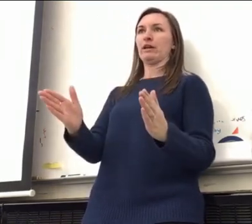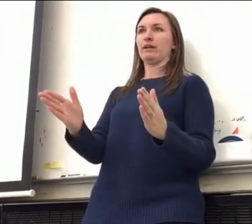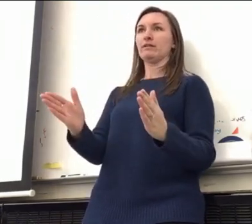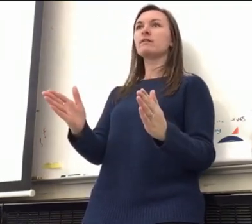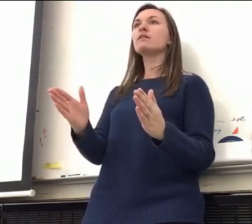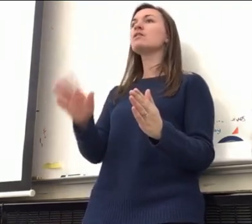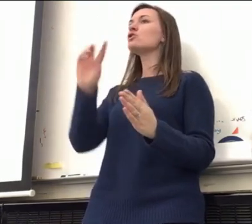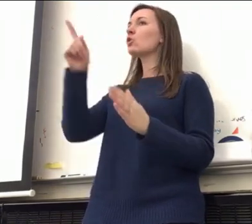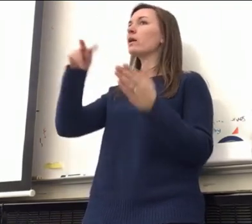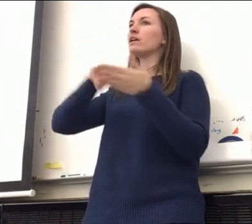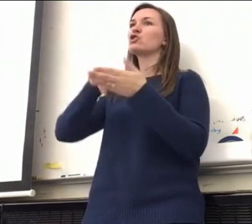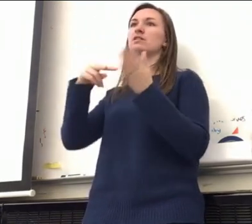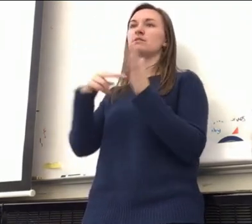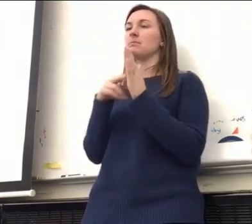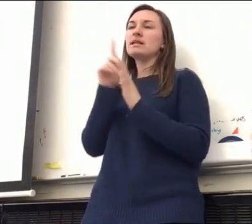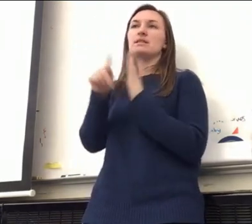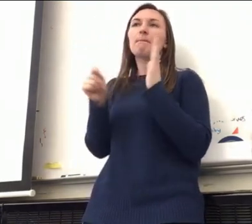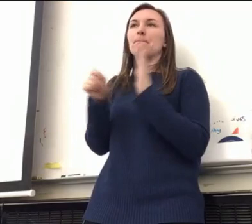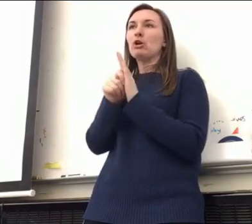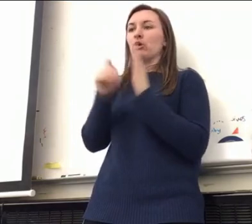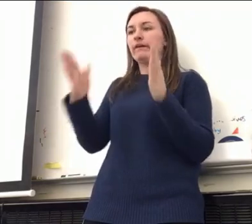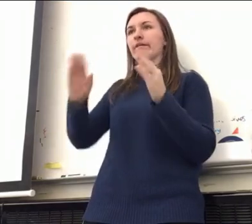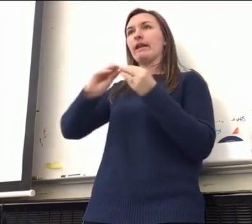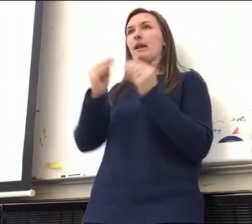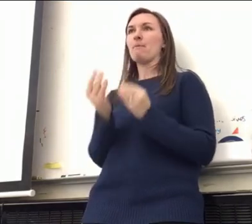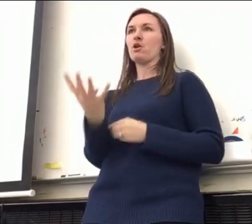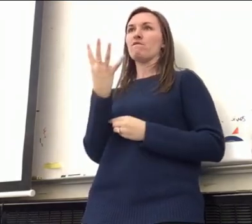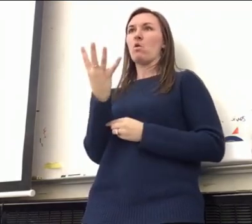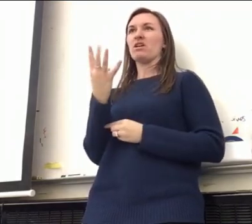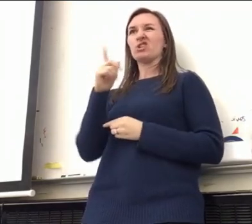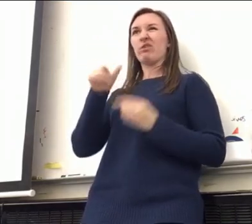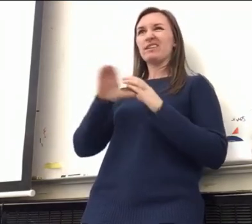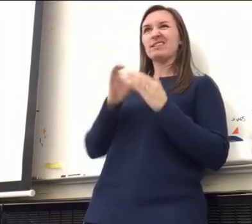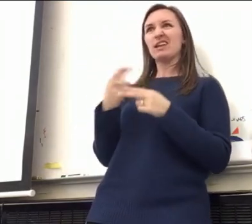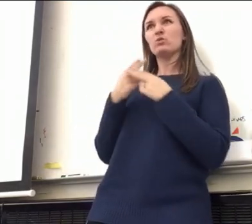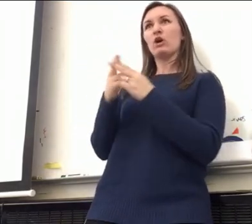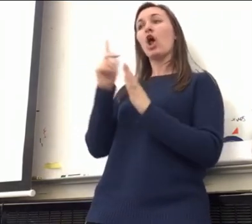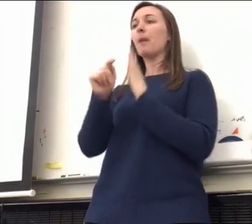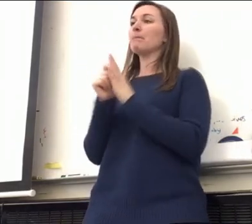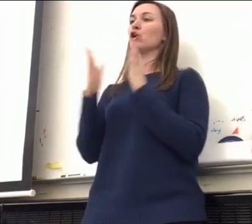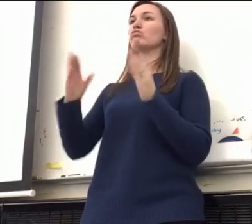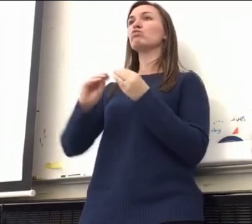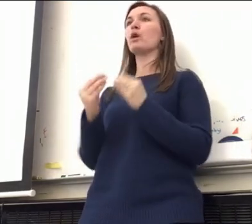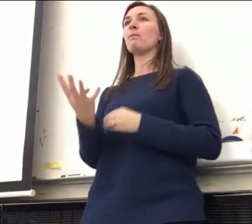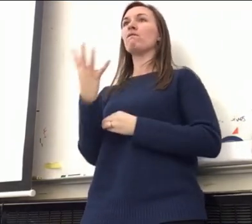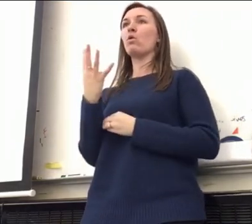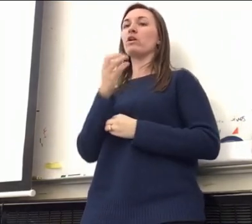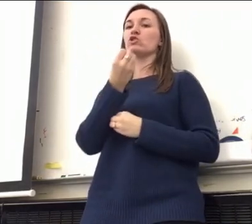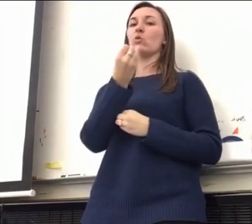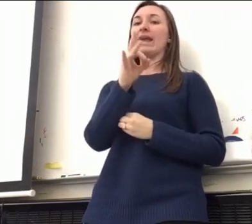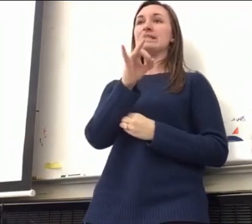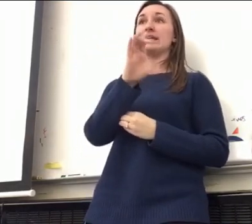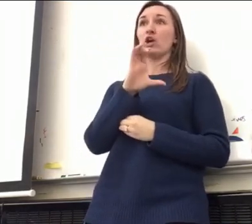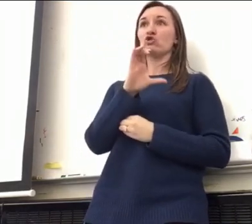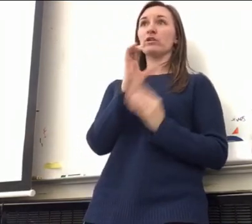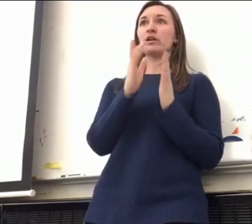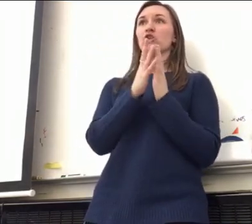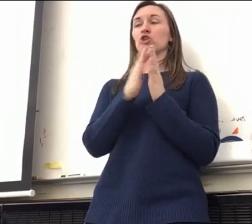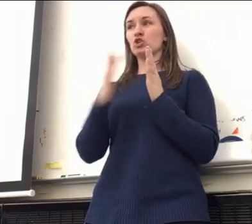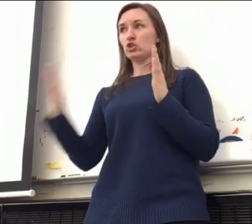just put the word period 4. And then the date range is 1800